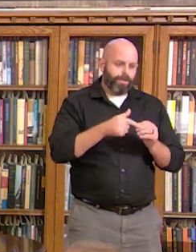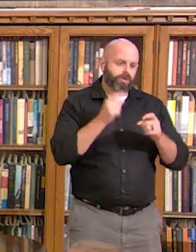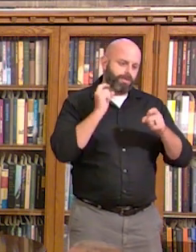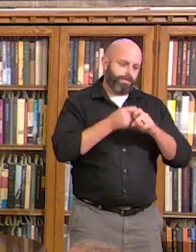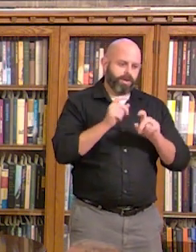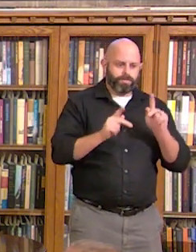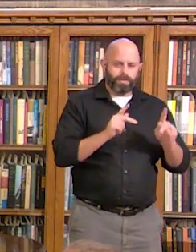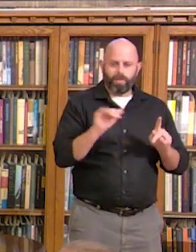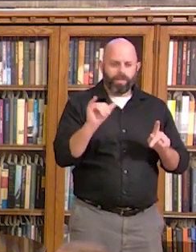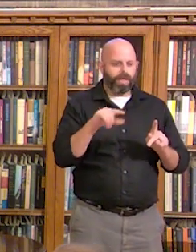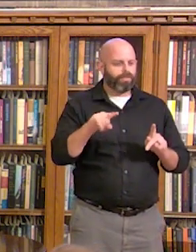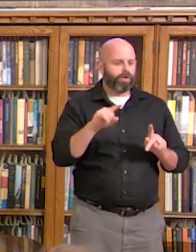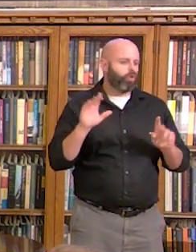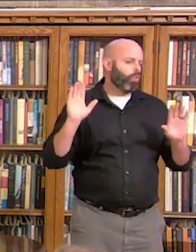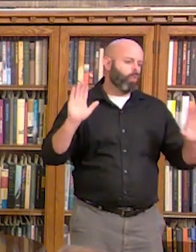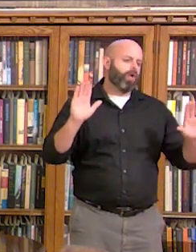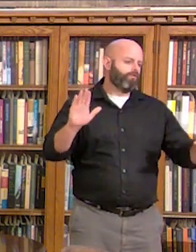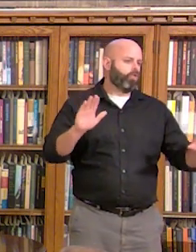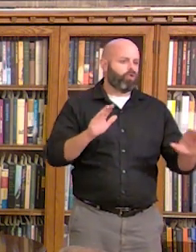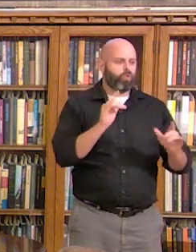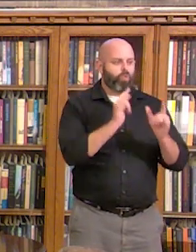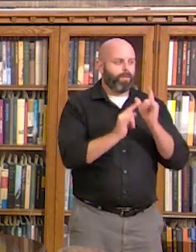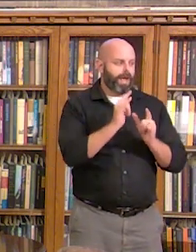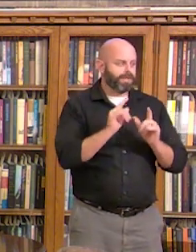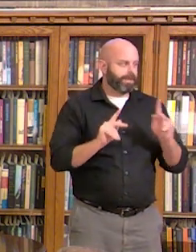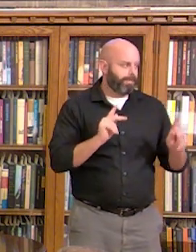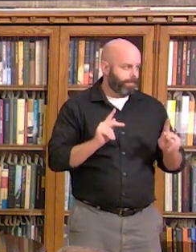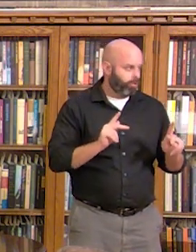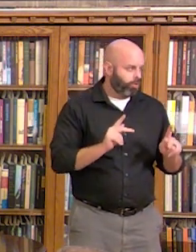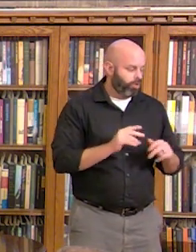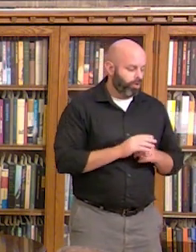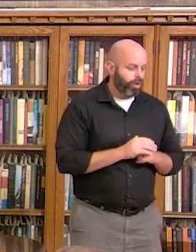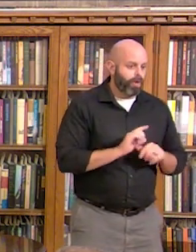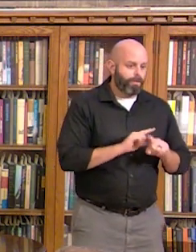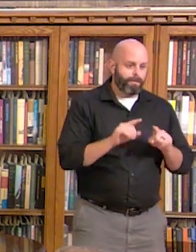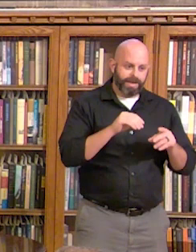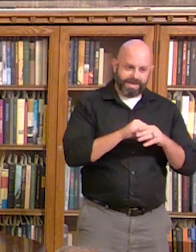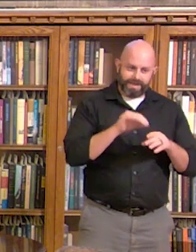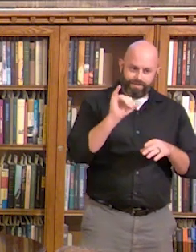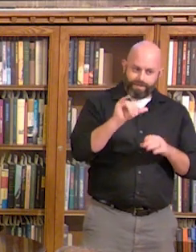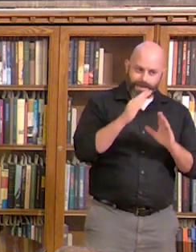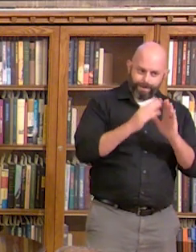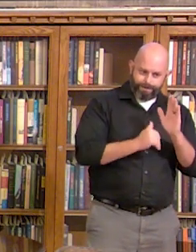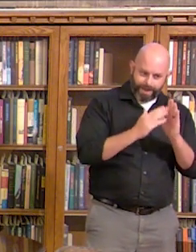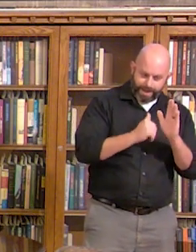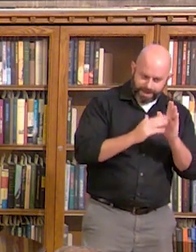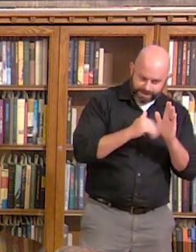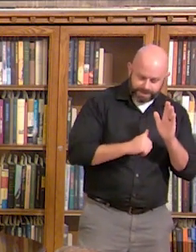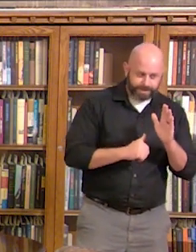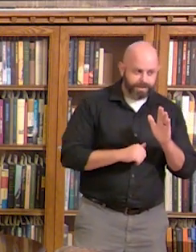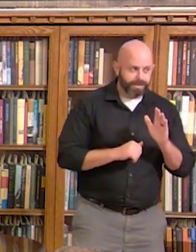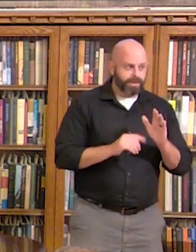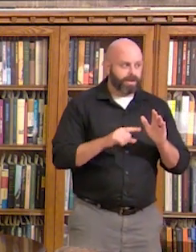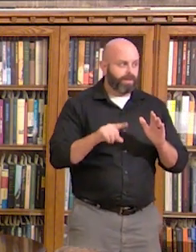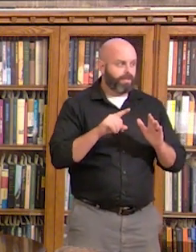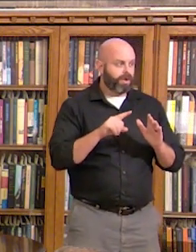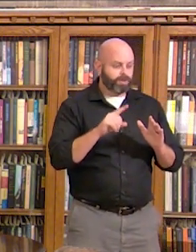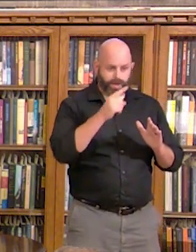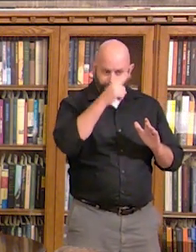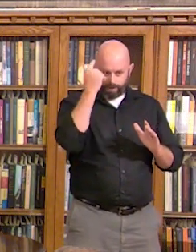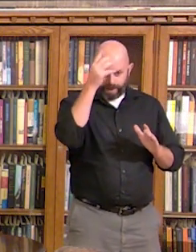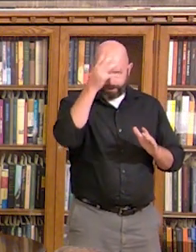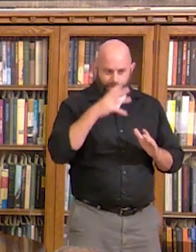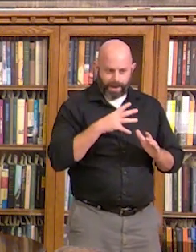though there's some kind of wonderful romantic figure all right but in that painting it's a painting and there is is is a black